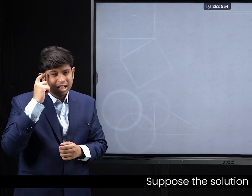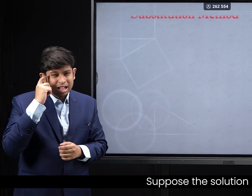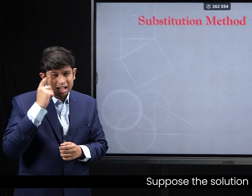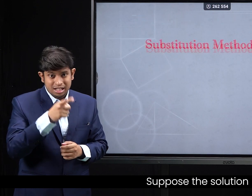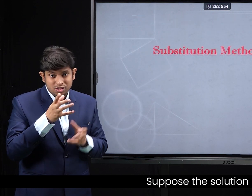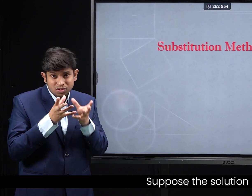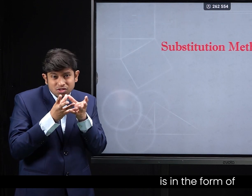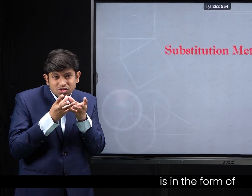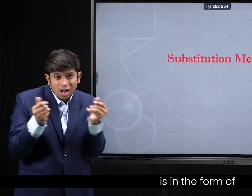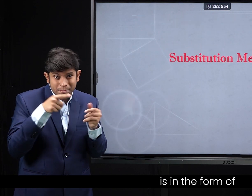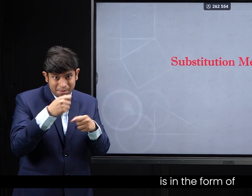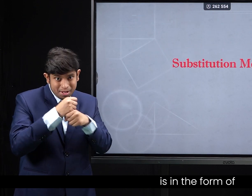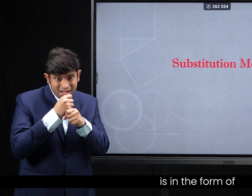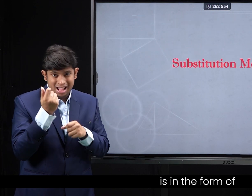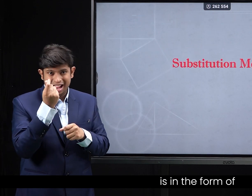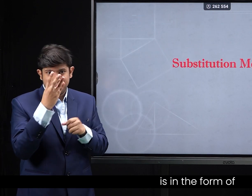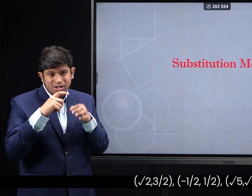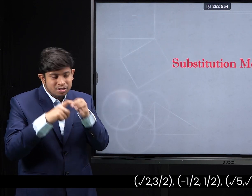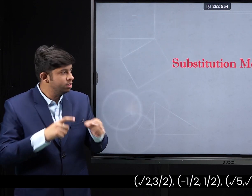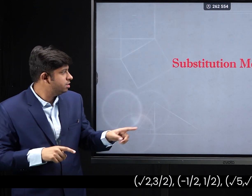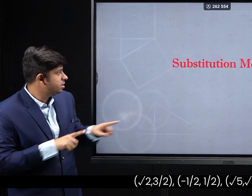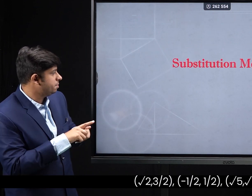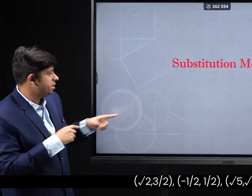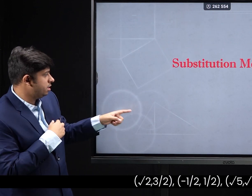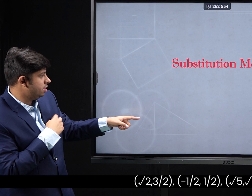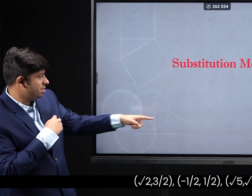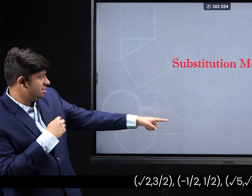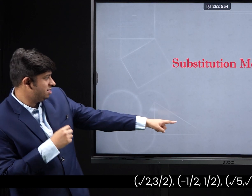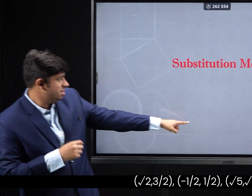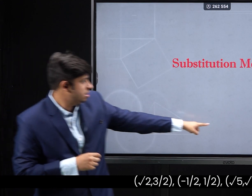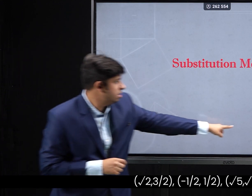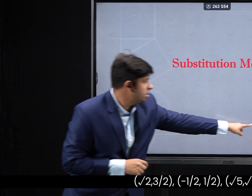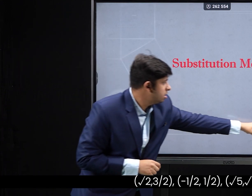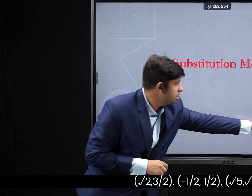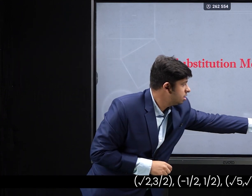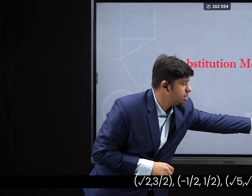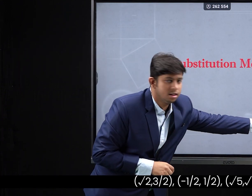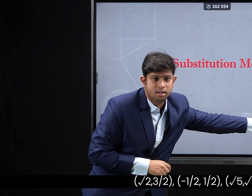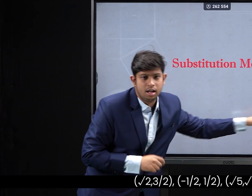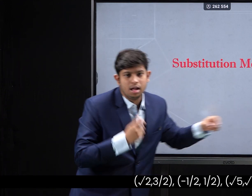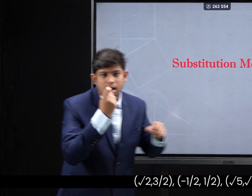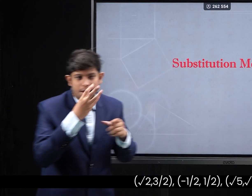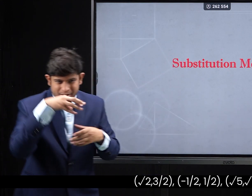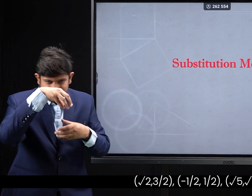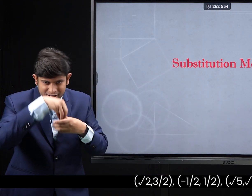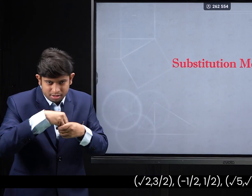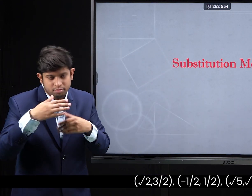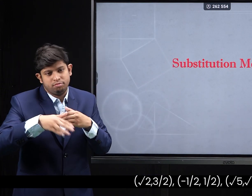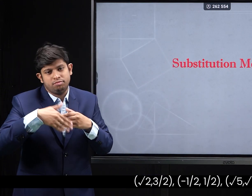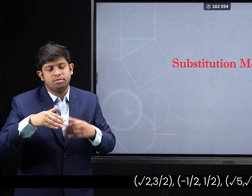Suppose the solution is in the form of root 2 comma 3 by 2 minus 1 by 2 comma 1 by 2 comma root 5 comma